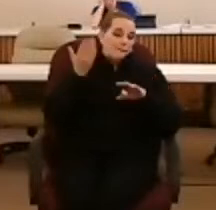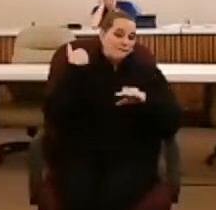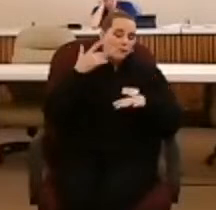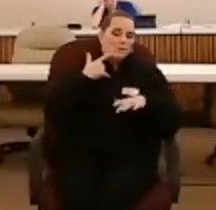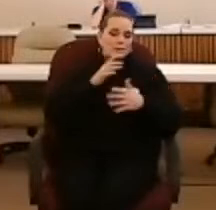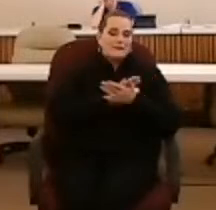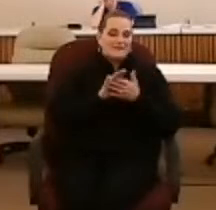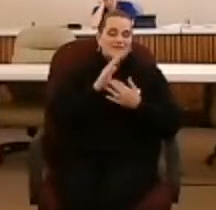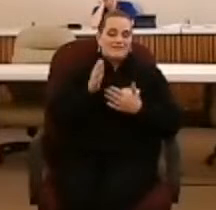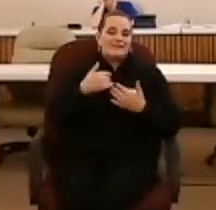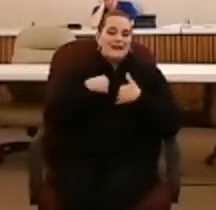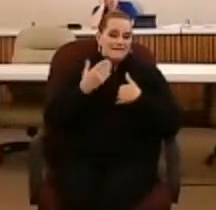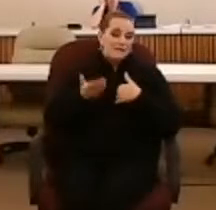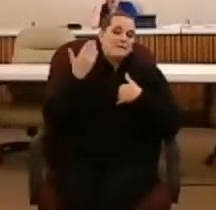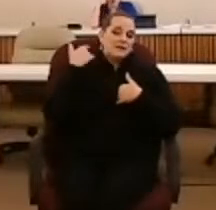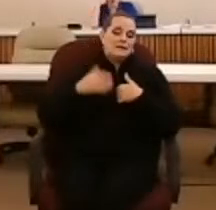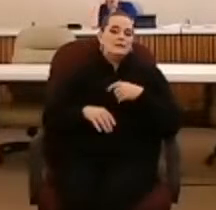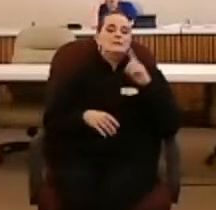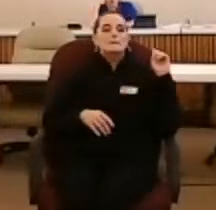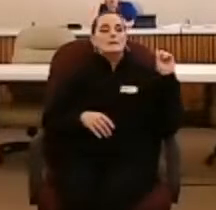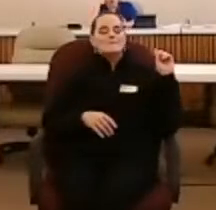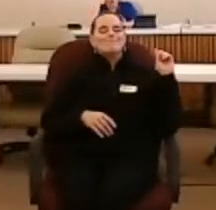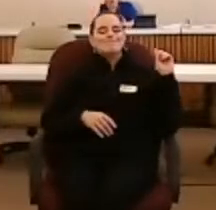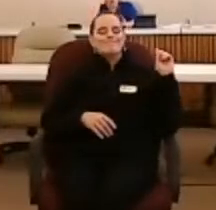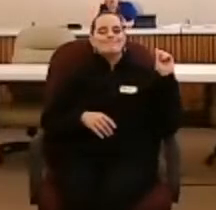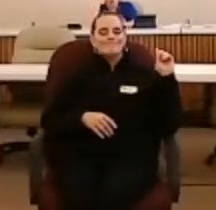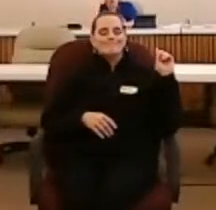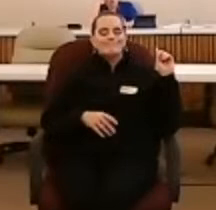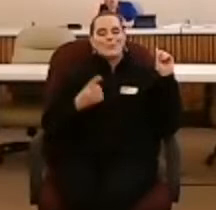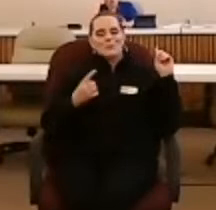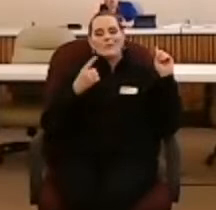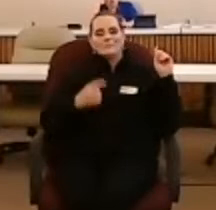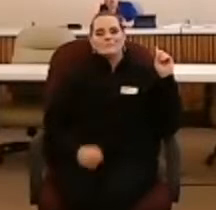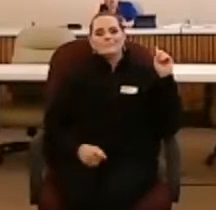to. Right. The thing is,